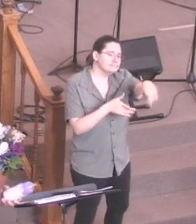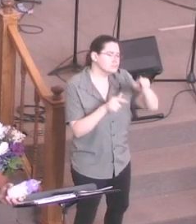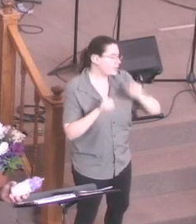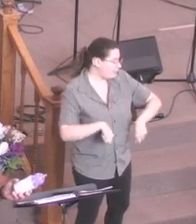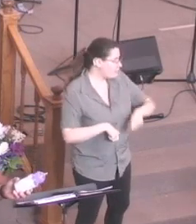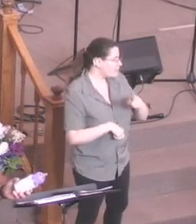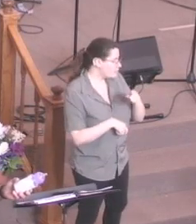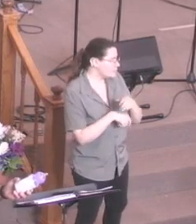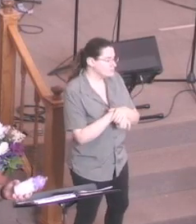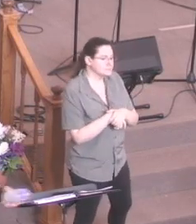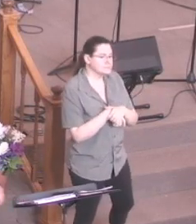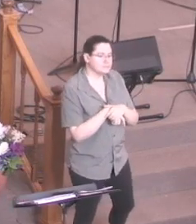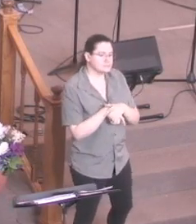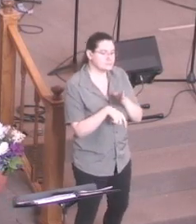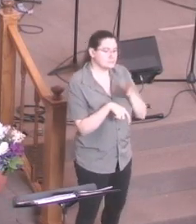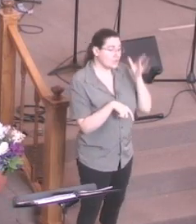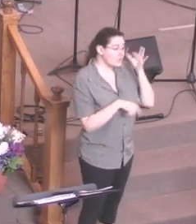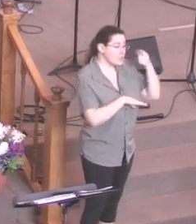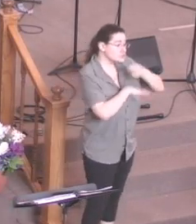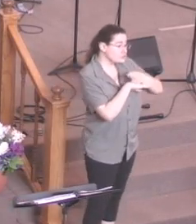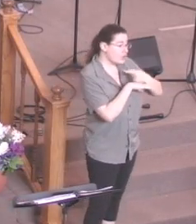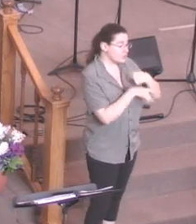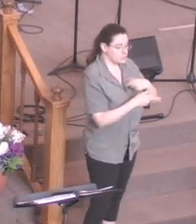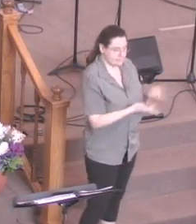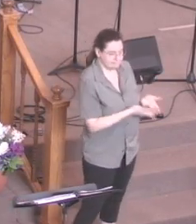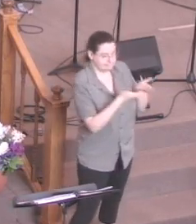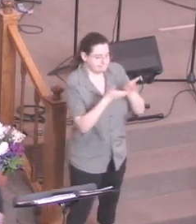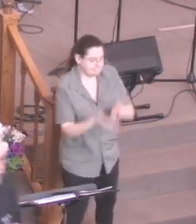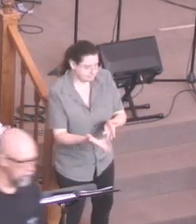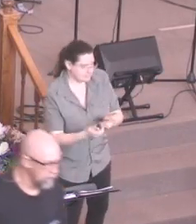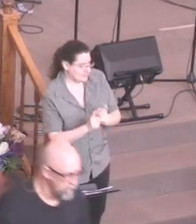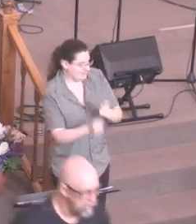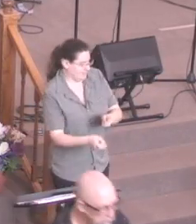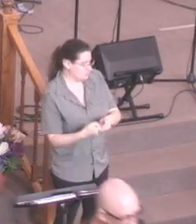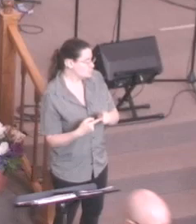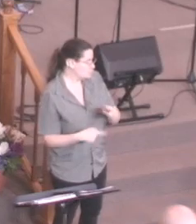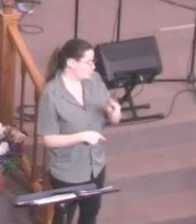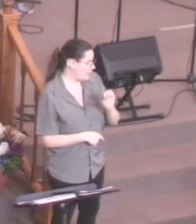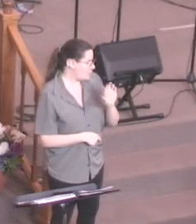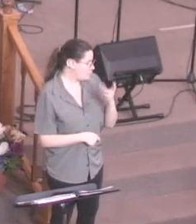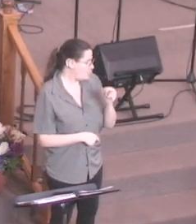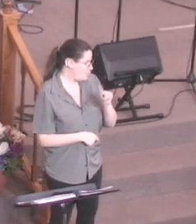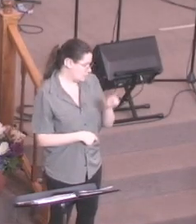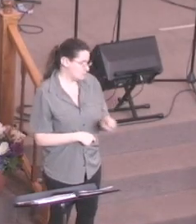in. And after Father's Day, we take it over and give it to him.